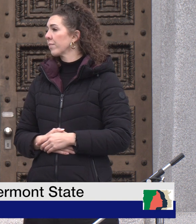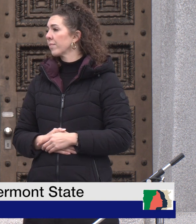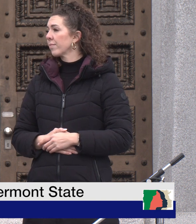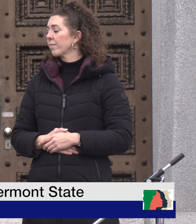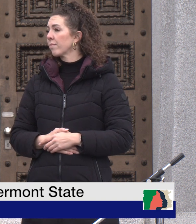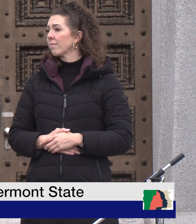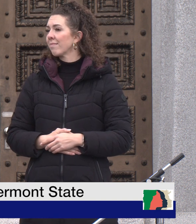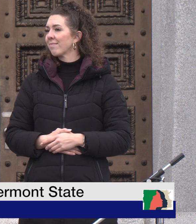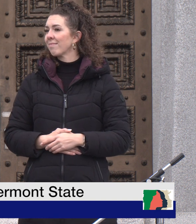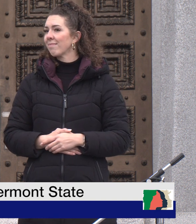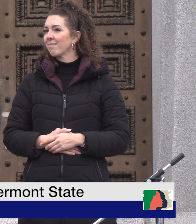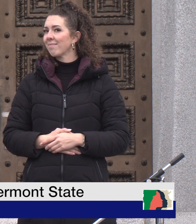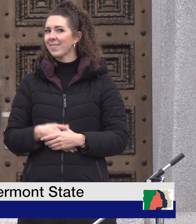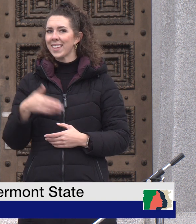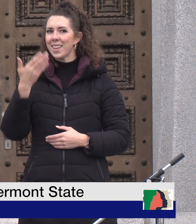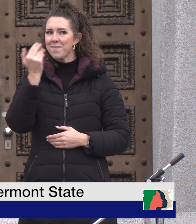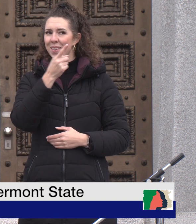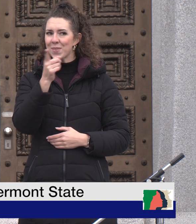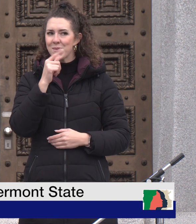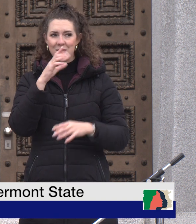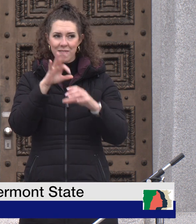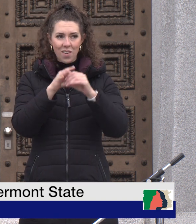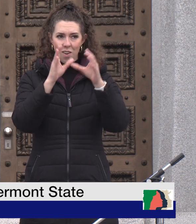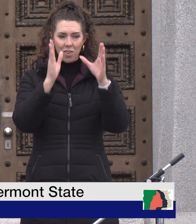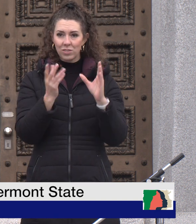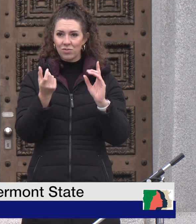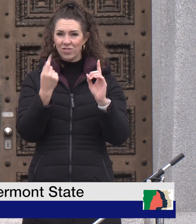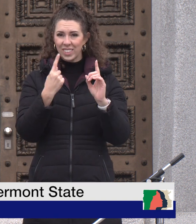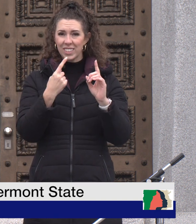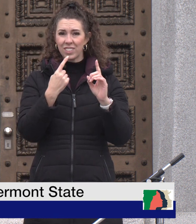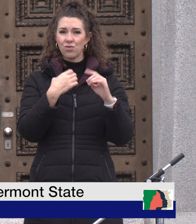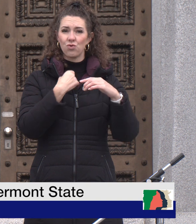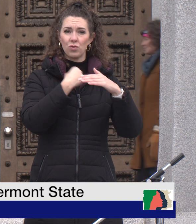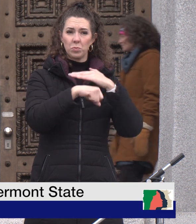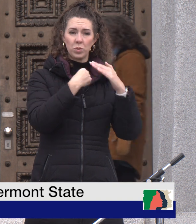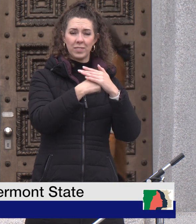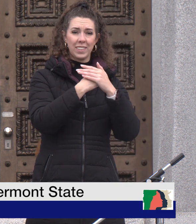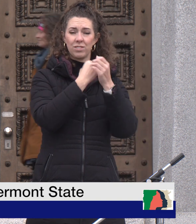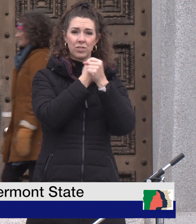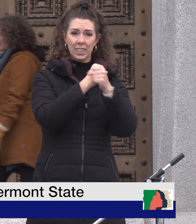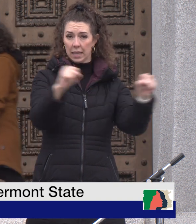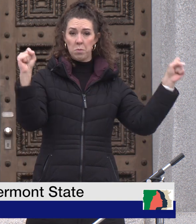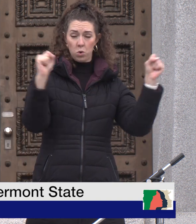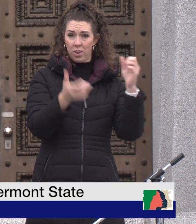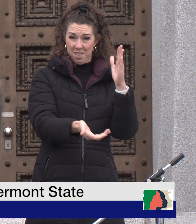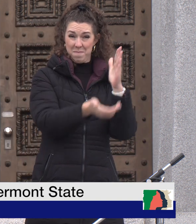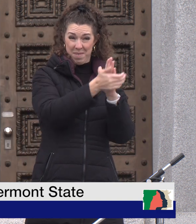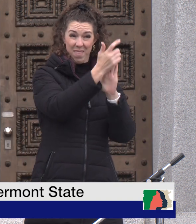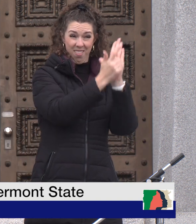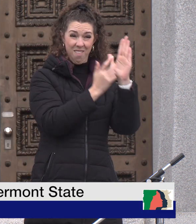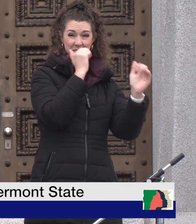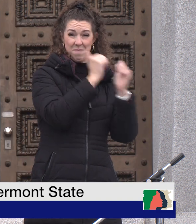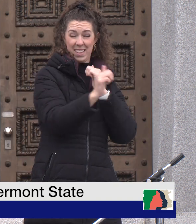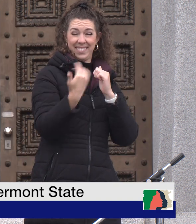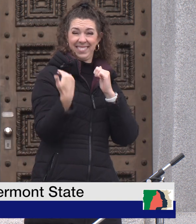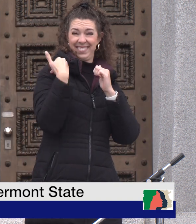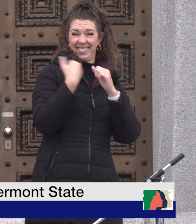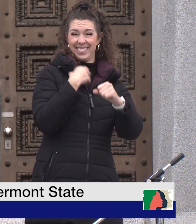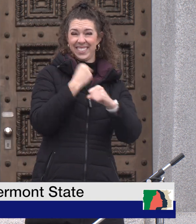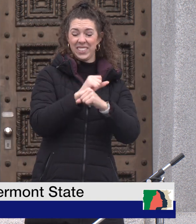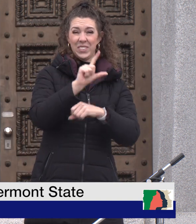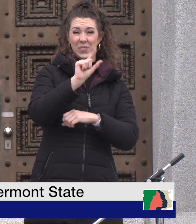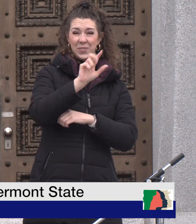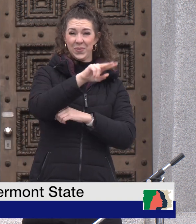Thanks to voters like all of you, we passed the Reproductive Liberty Amendment in 2022 with